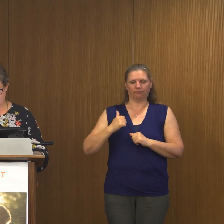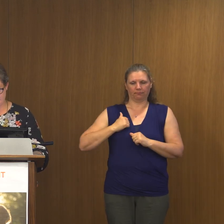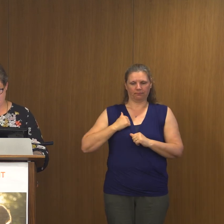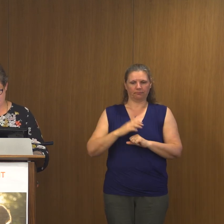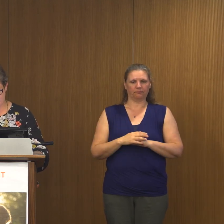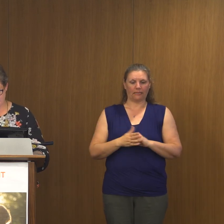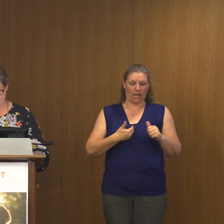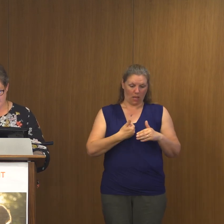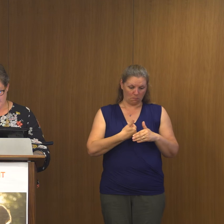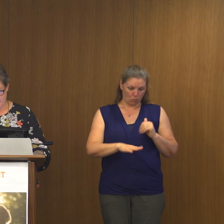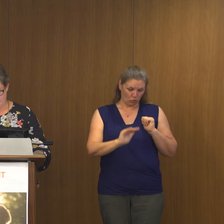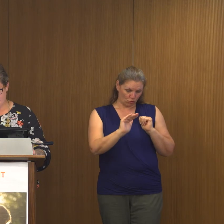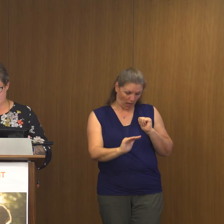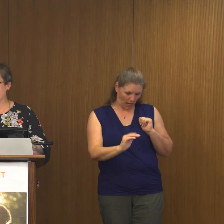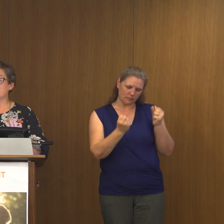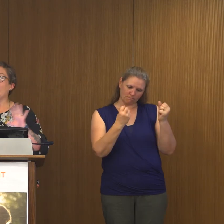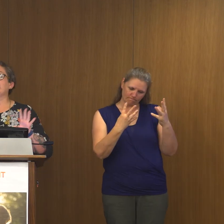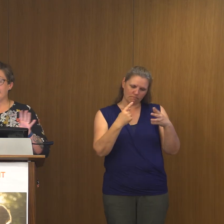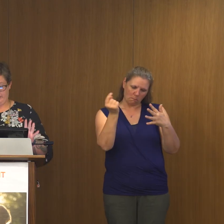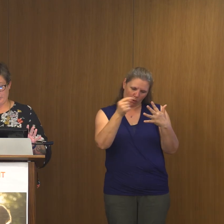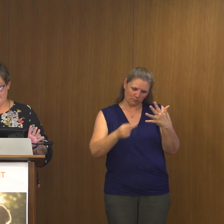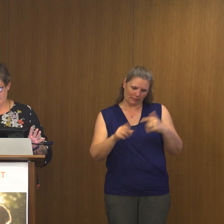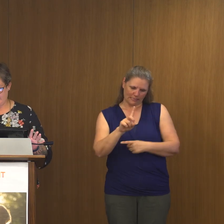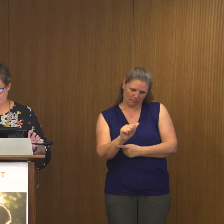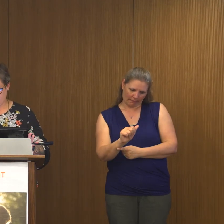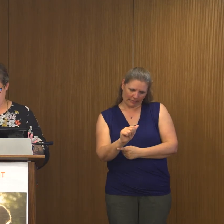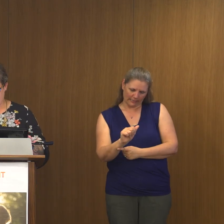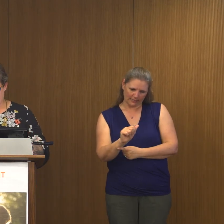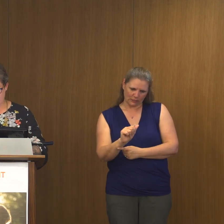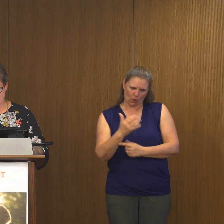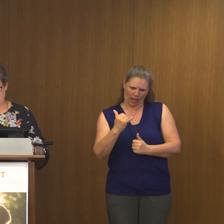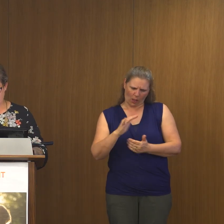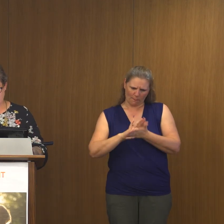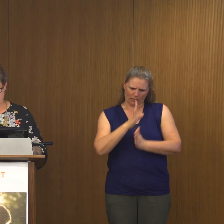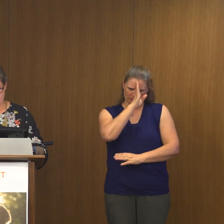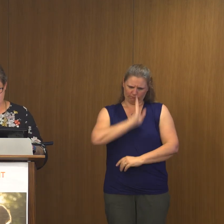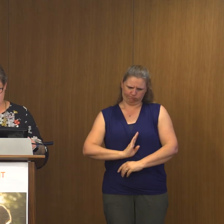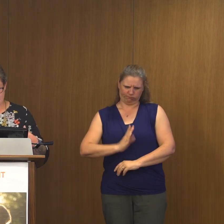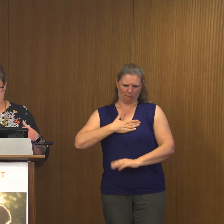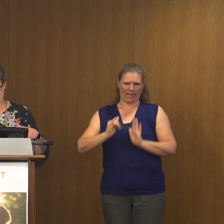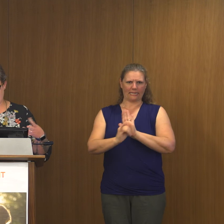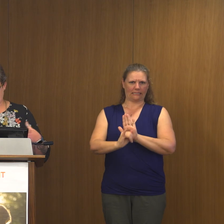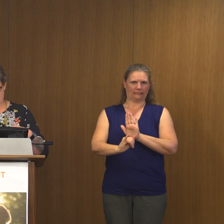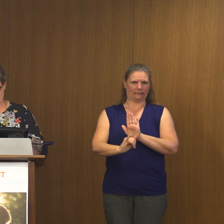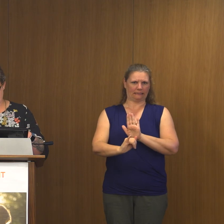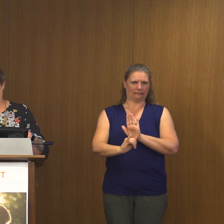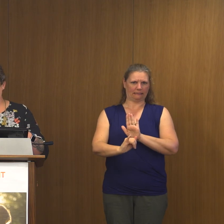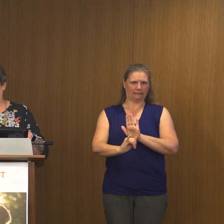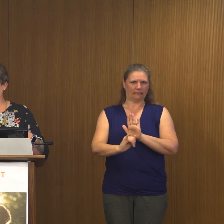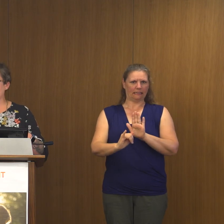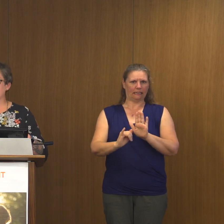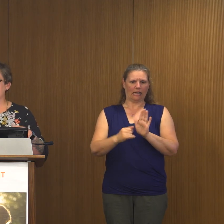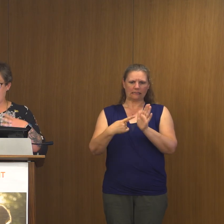with multiple disabilities presents a sort of duality in your identity. This duality has a system of priorities